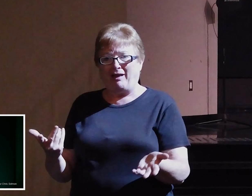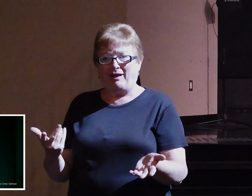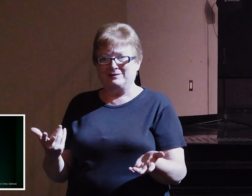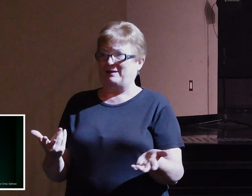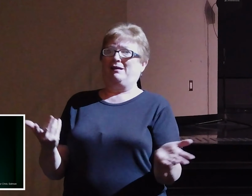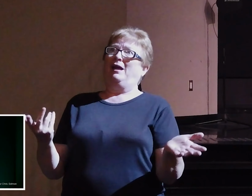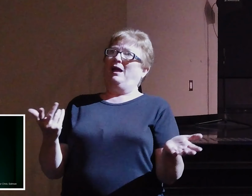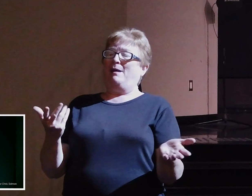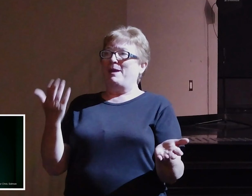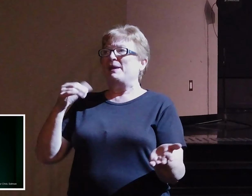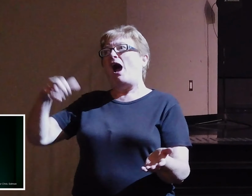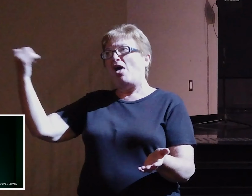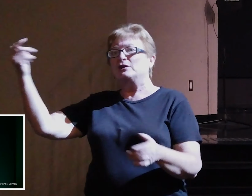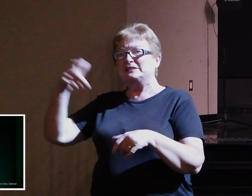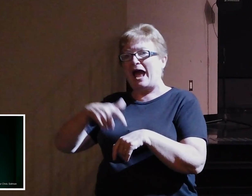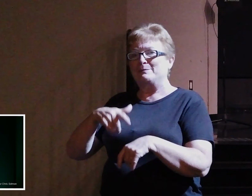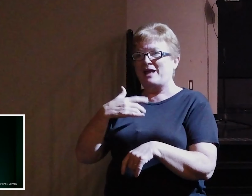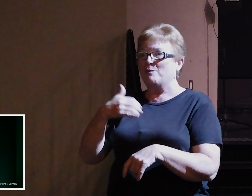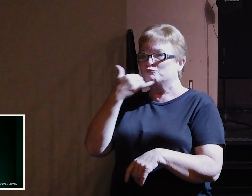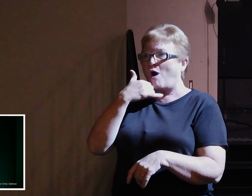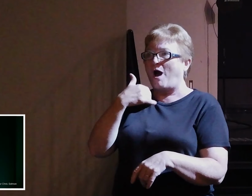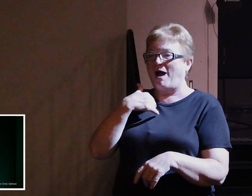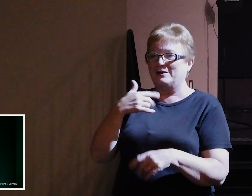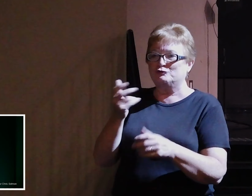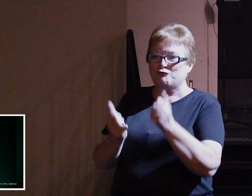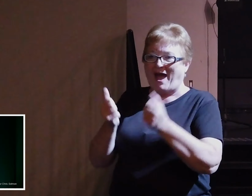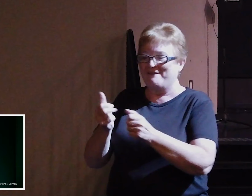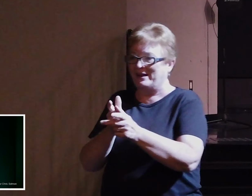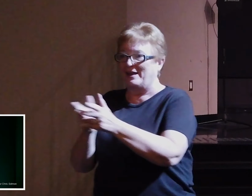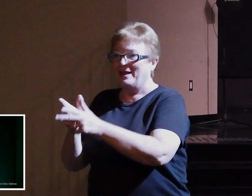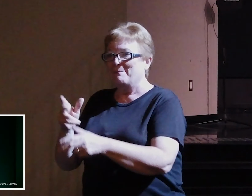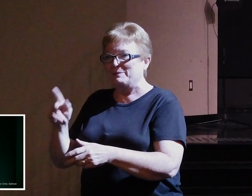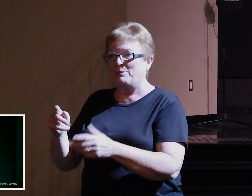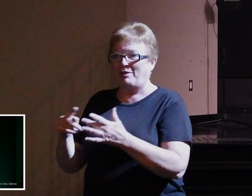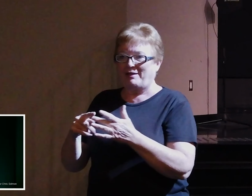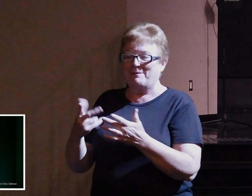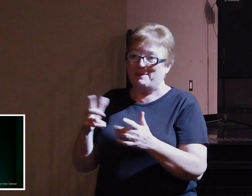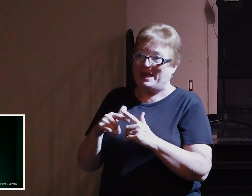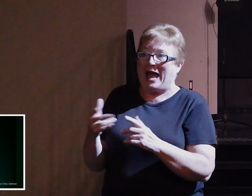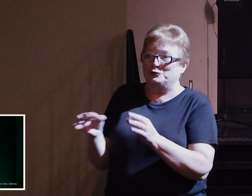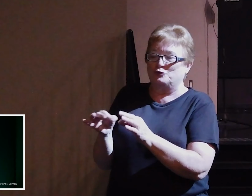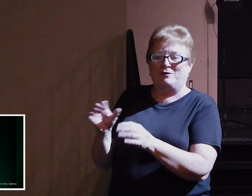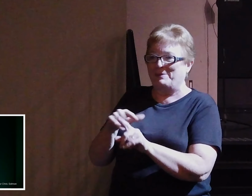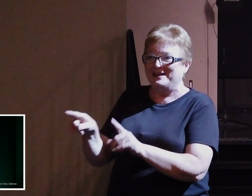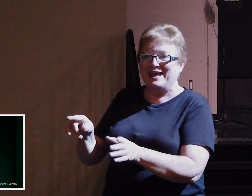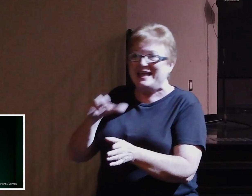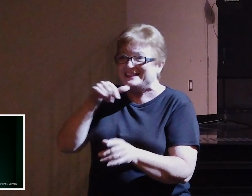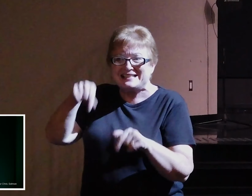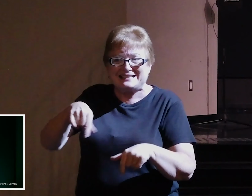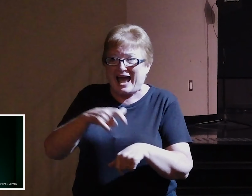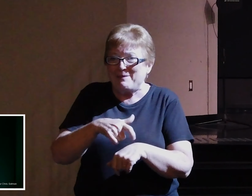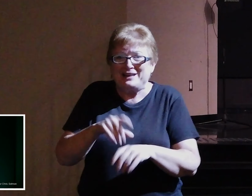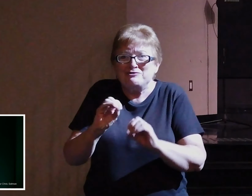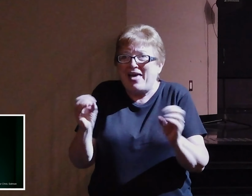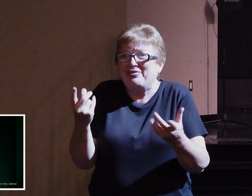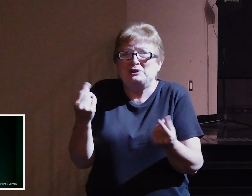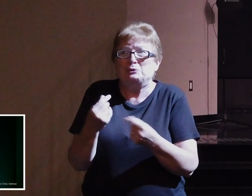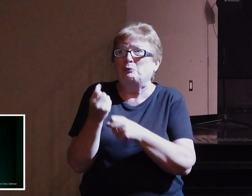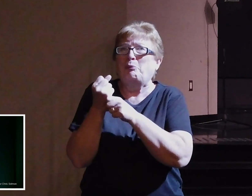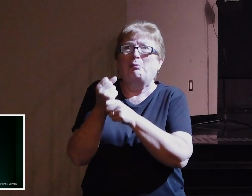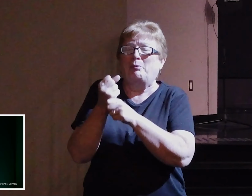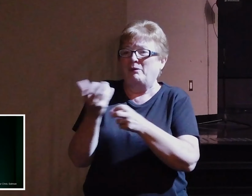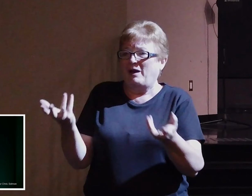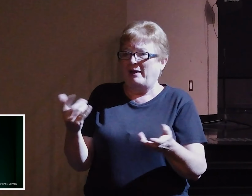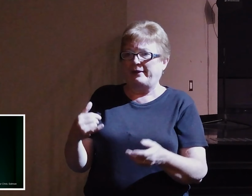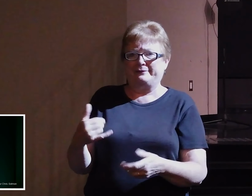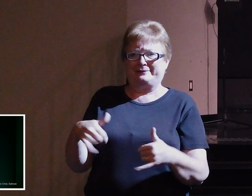maybe I deserved it some of those times. But seriously, that should not surprise you. And it's actually really good